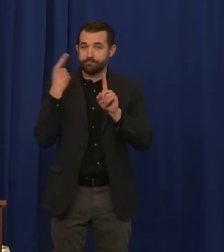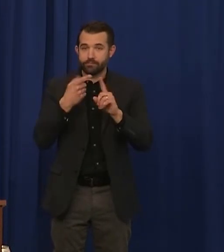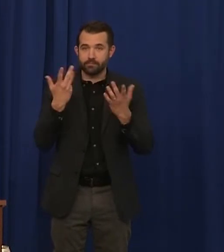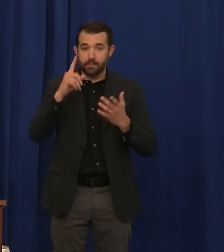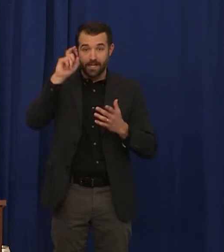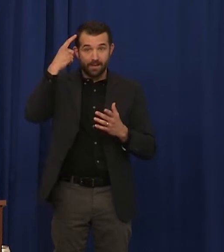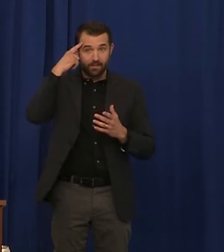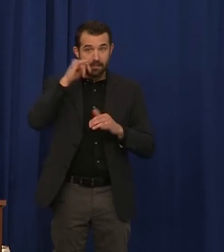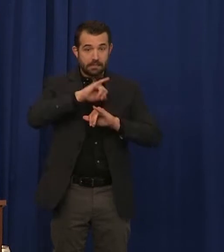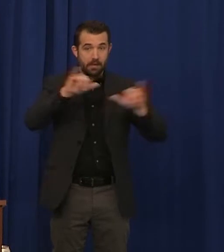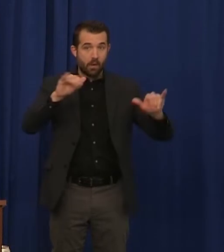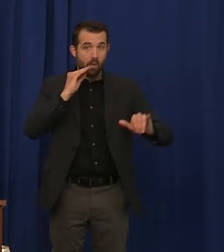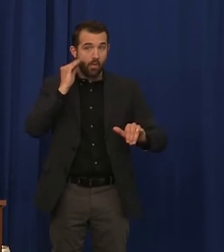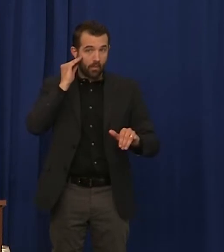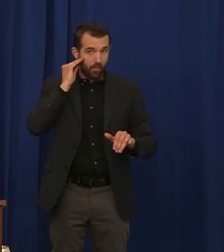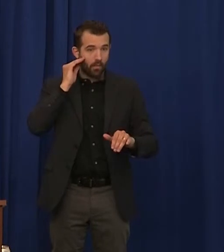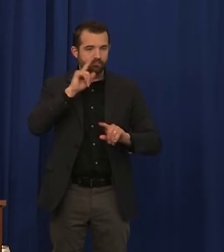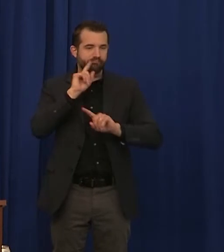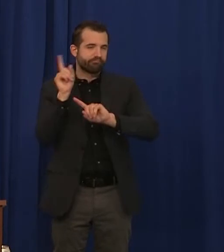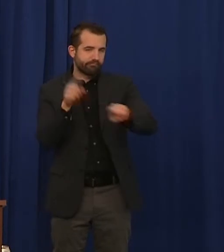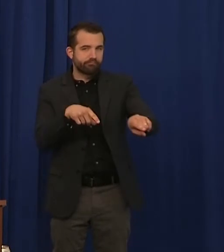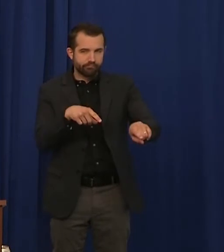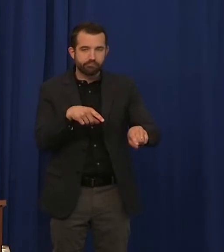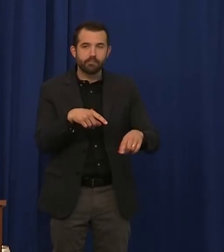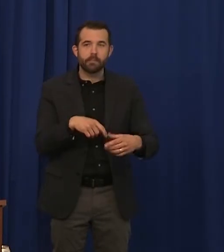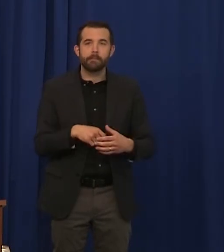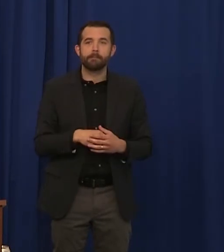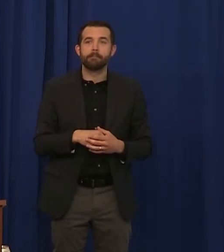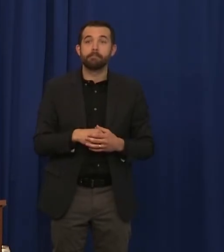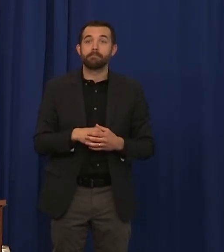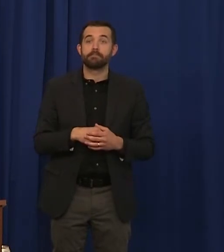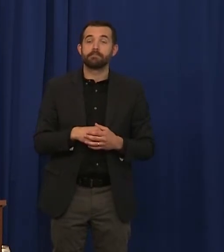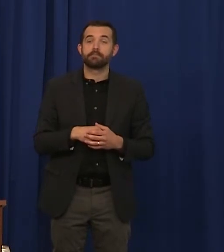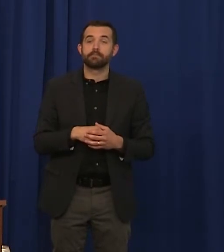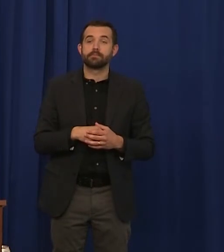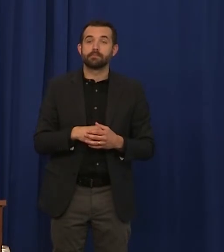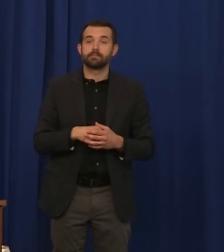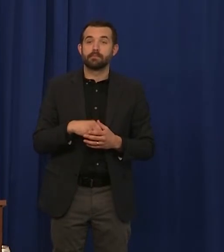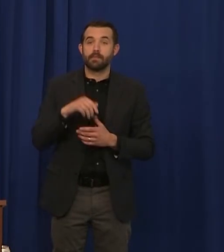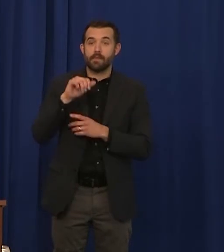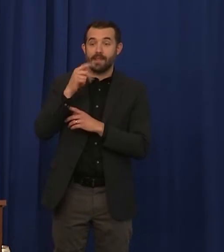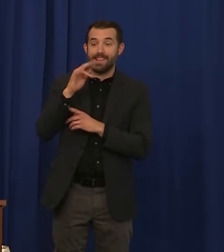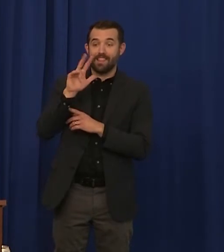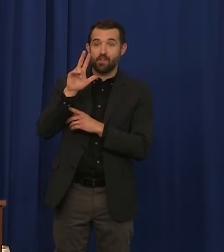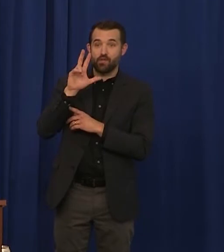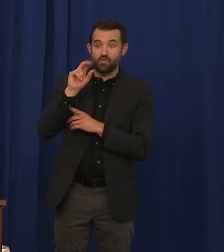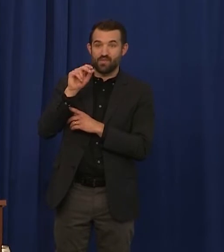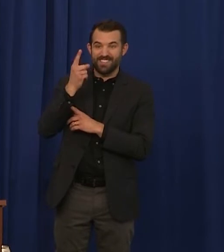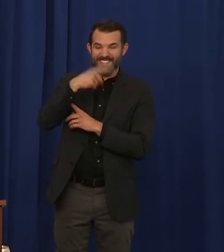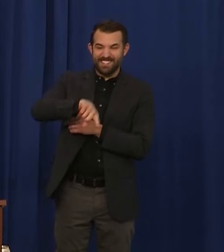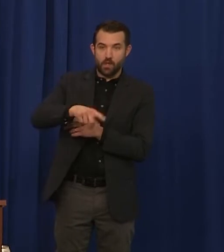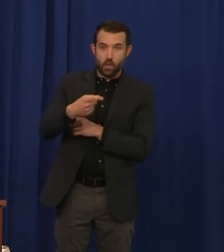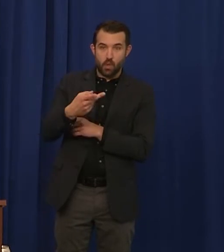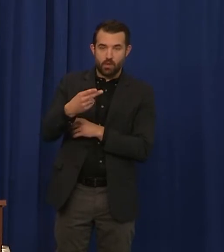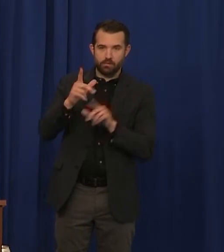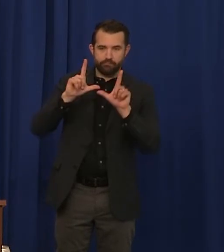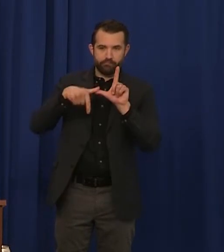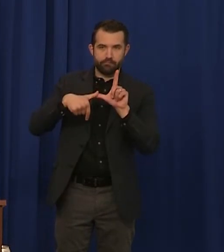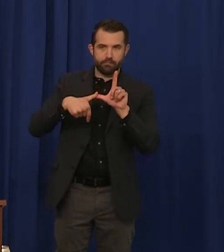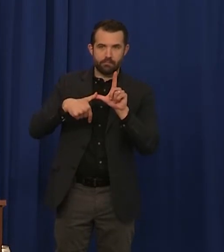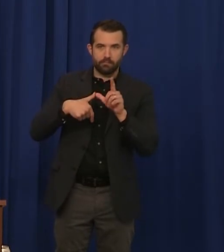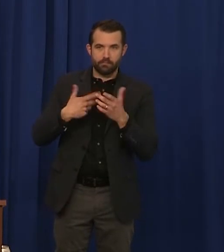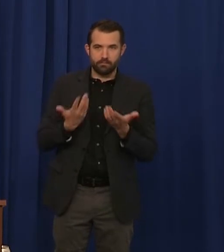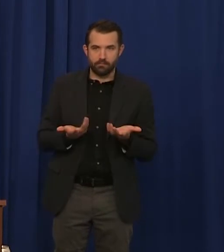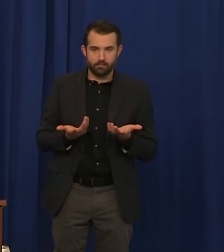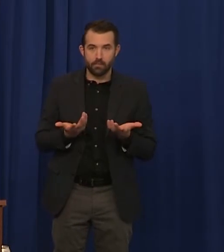stay-at-home order, and it's and the fact that it expires at the end of the month. How should we think about that? How should we look at that? And Amy,